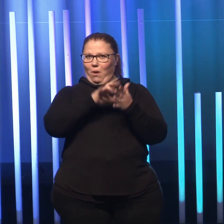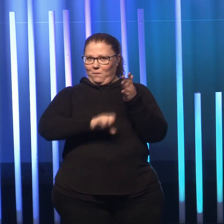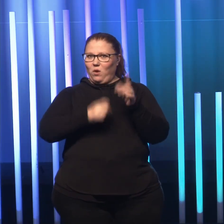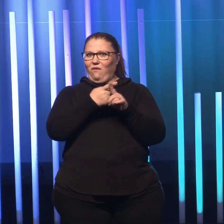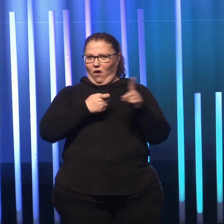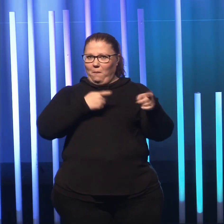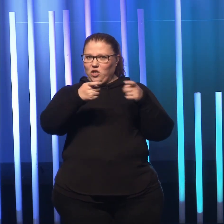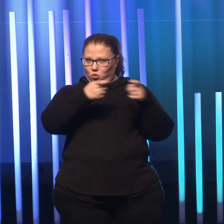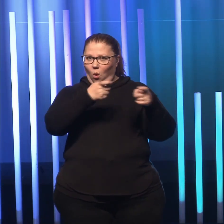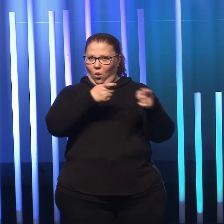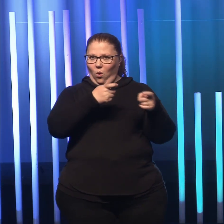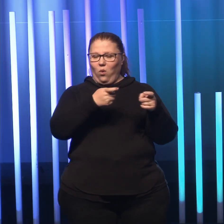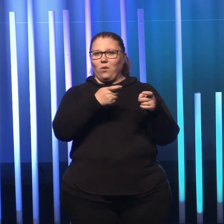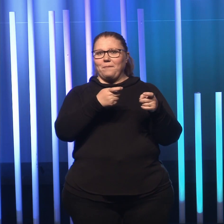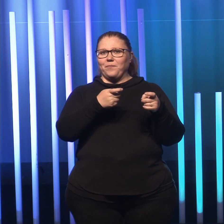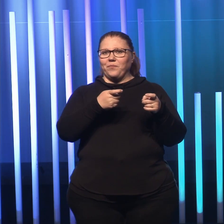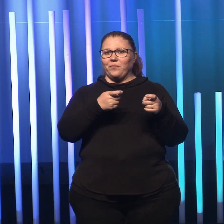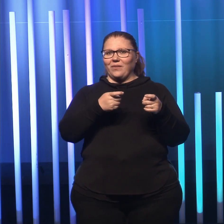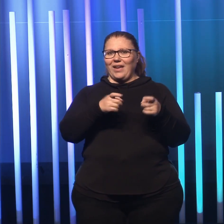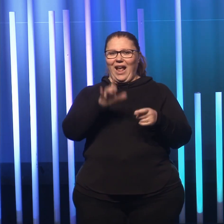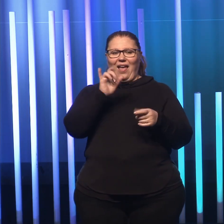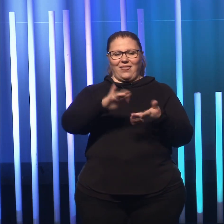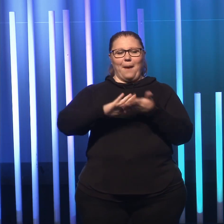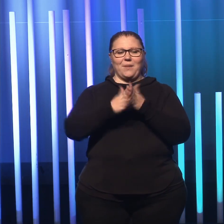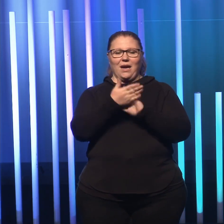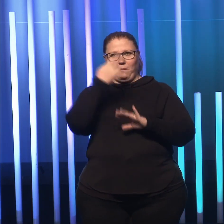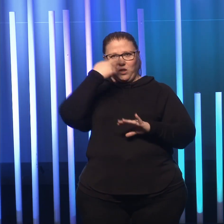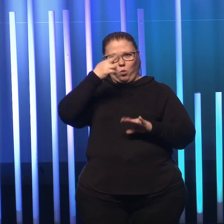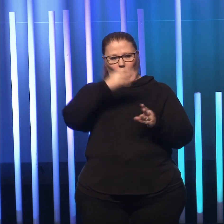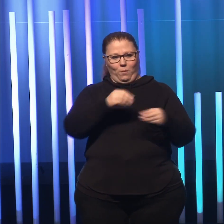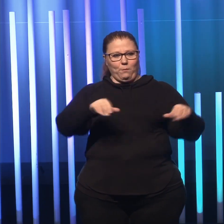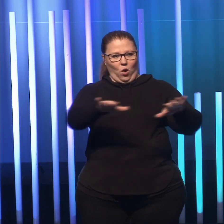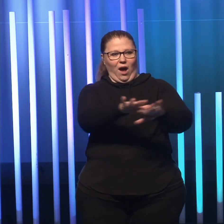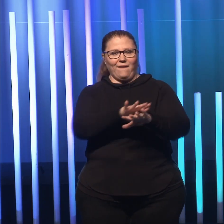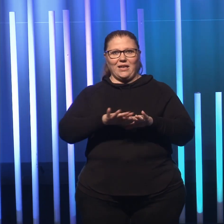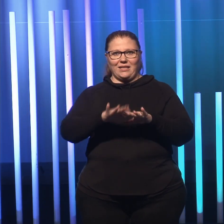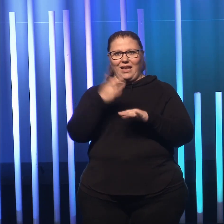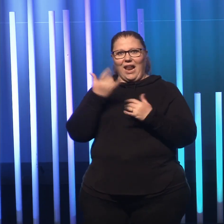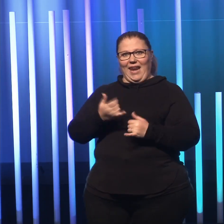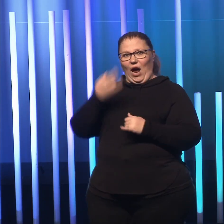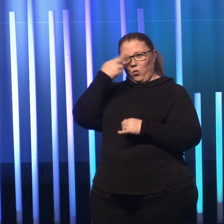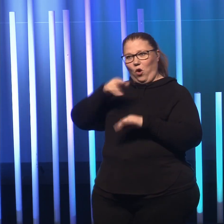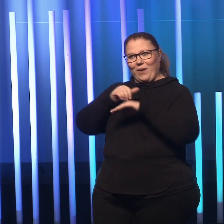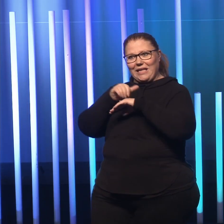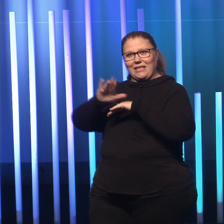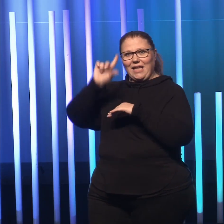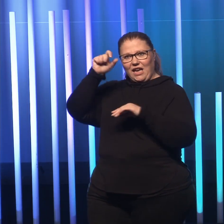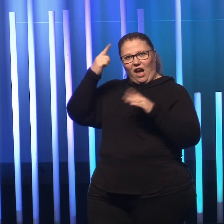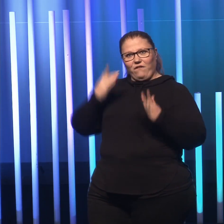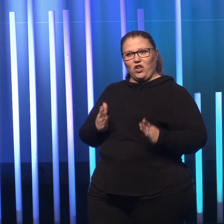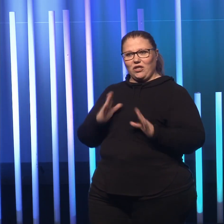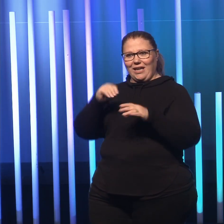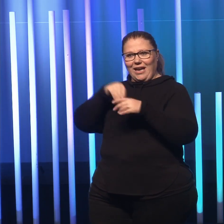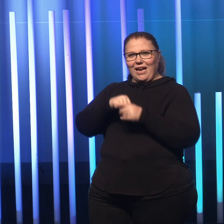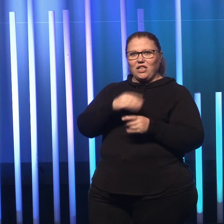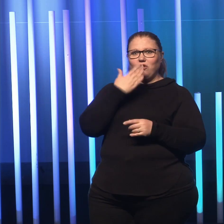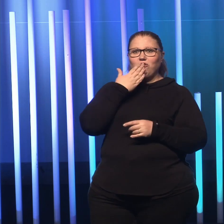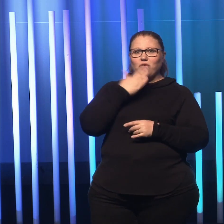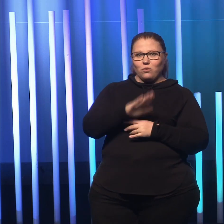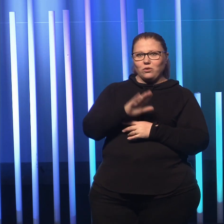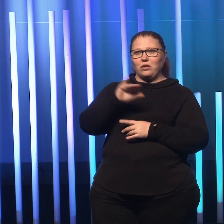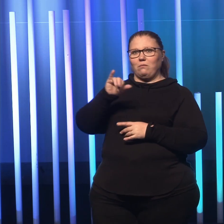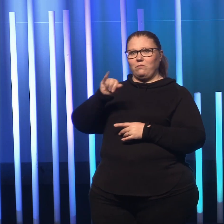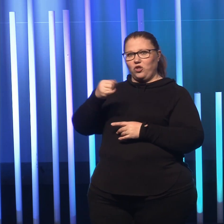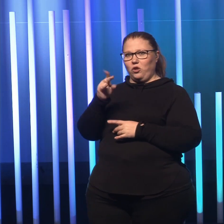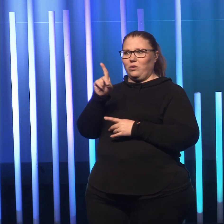of Jerusalem and turns it into a Roman province. And now Rome is going to send governors into Jerusalem, Judea, and Idumea, and they are